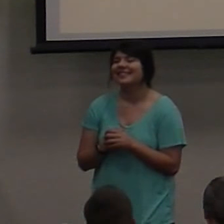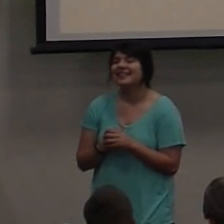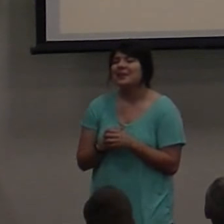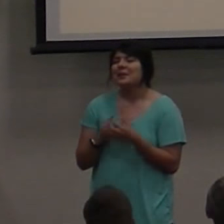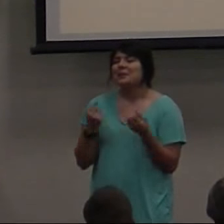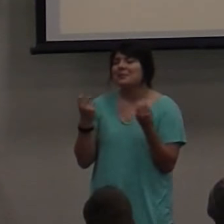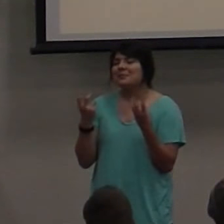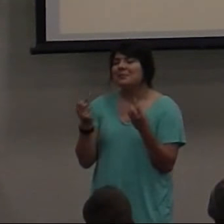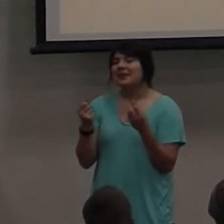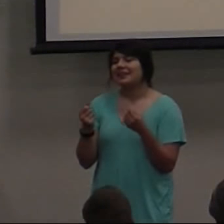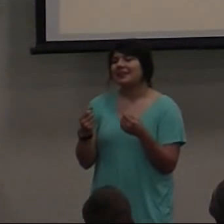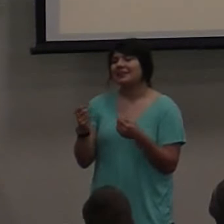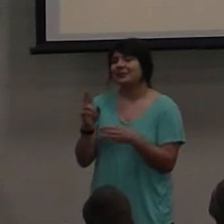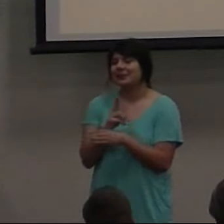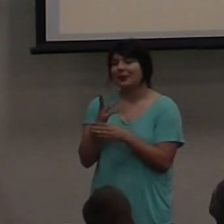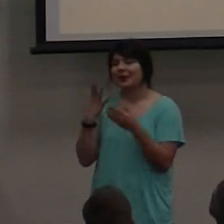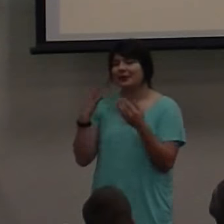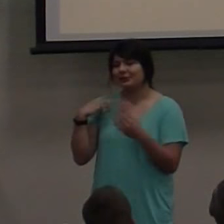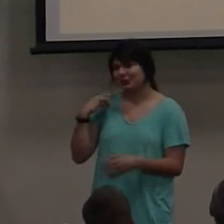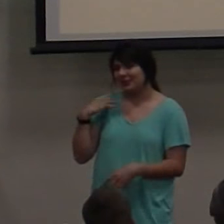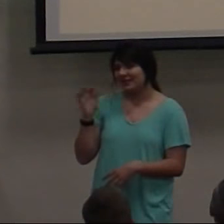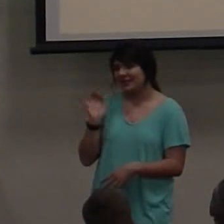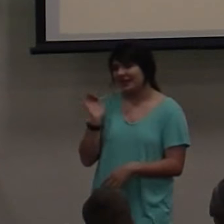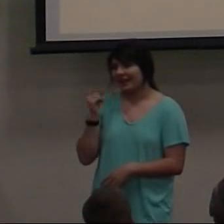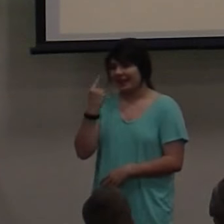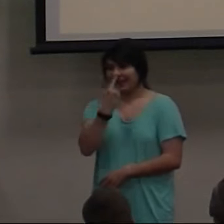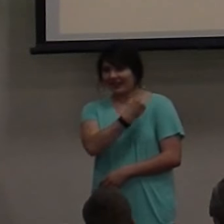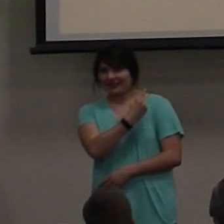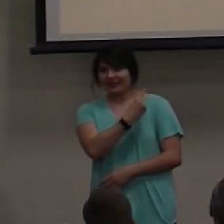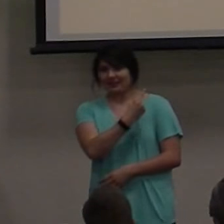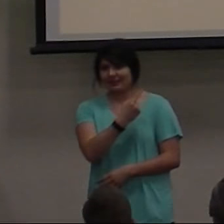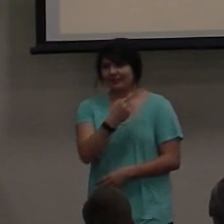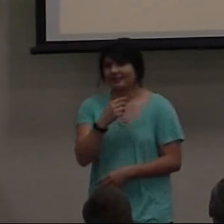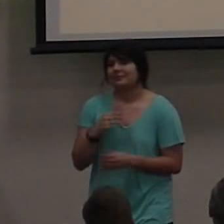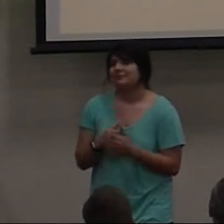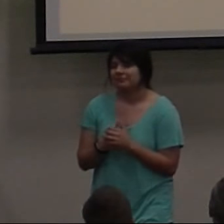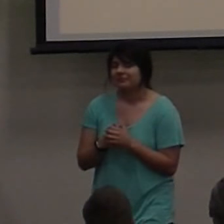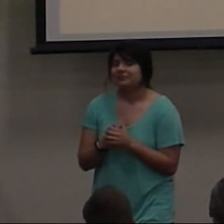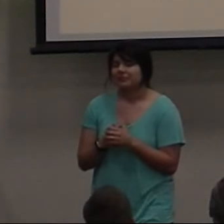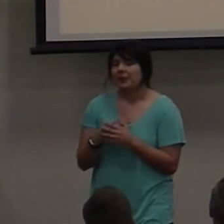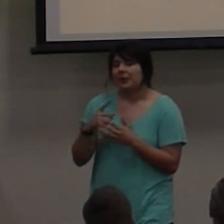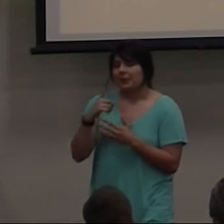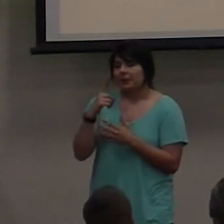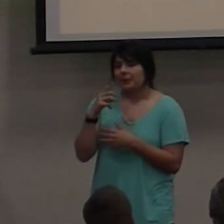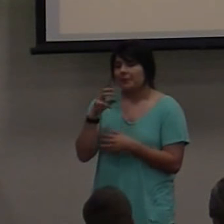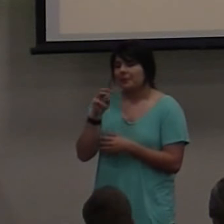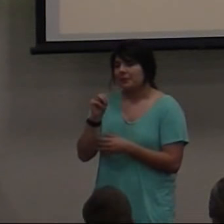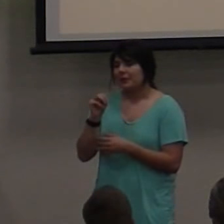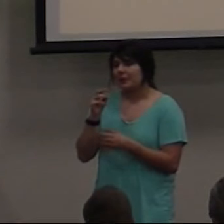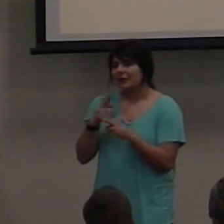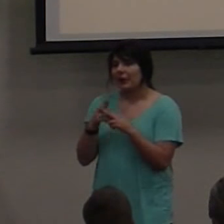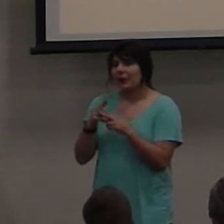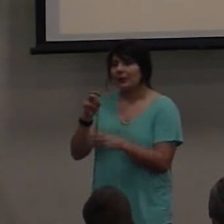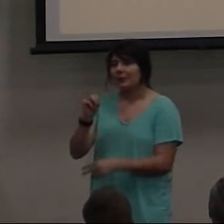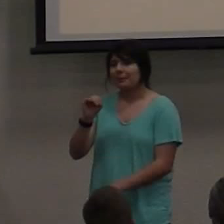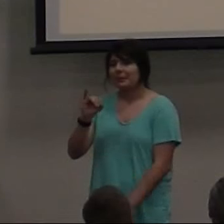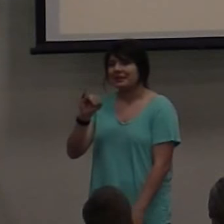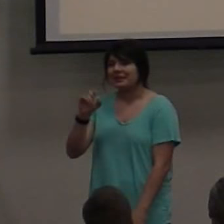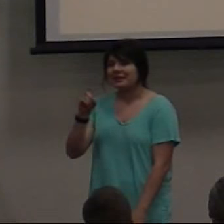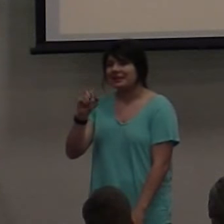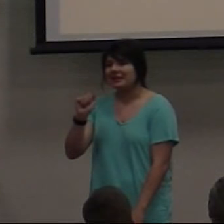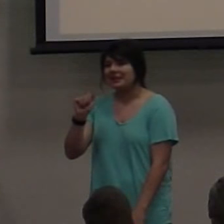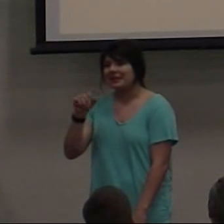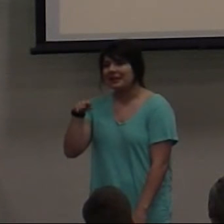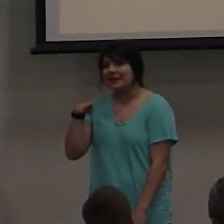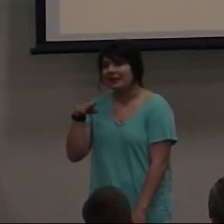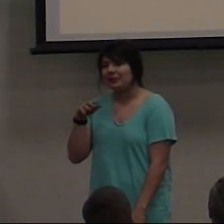Many wear shirts like this, which are called Madiba shirts, because when President Nelson